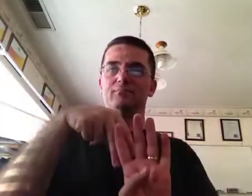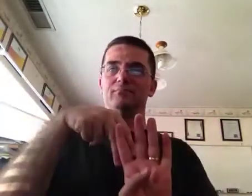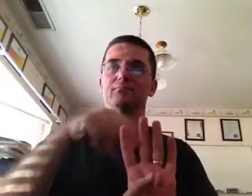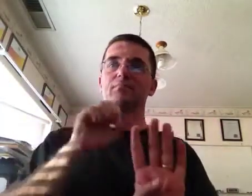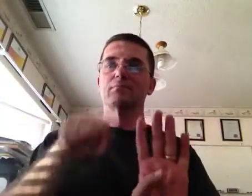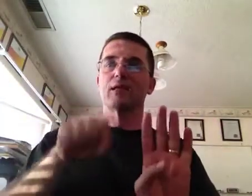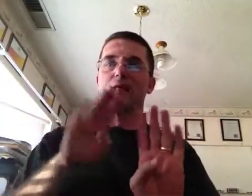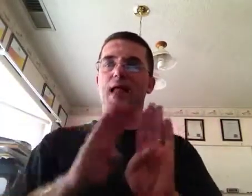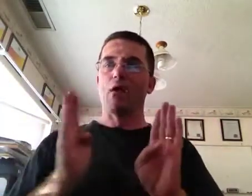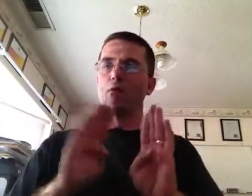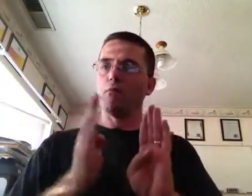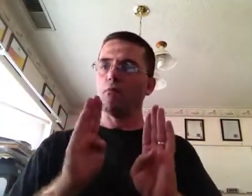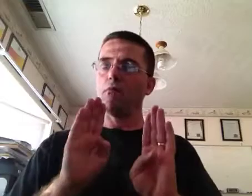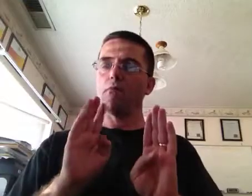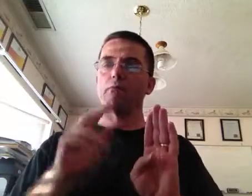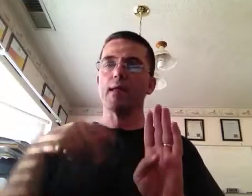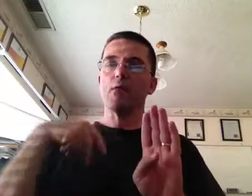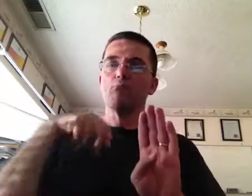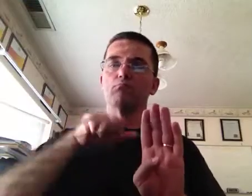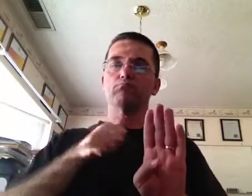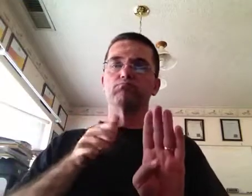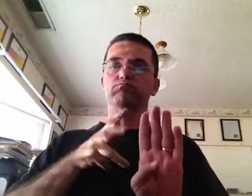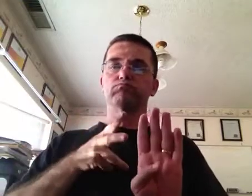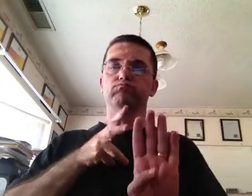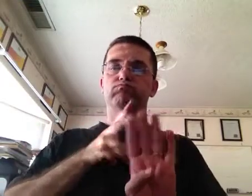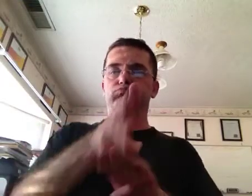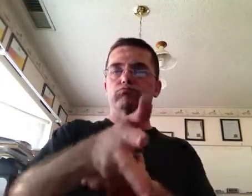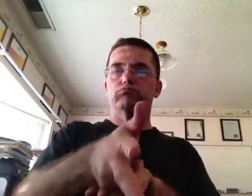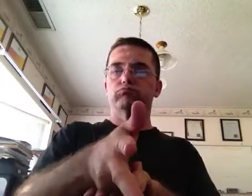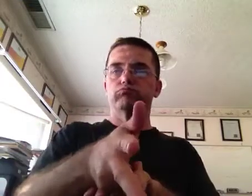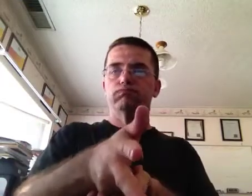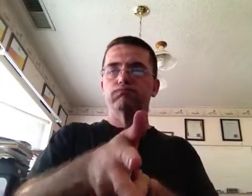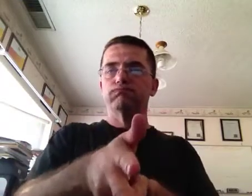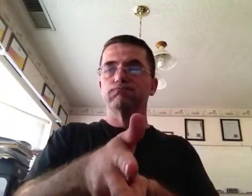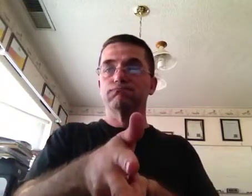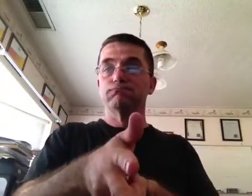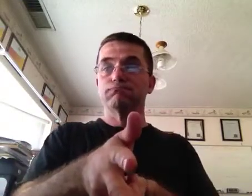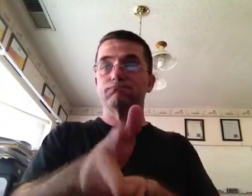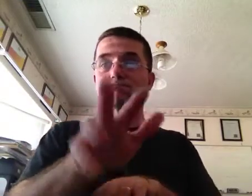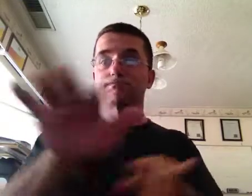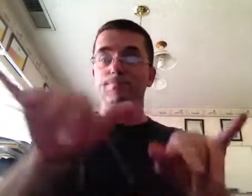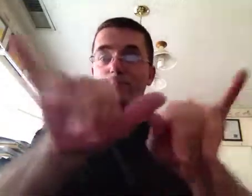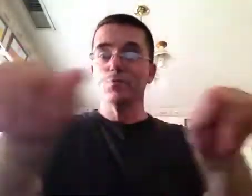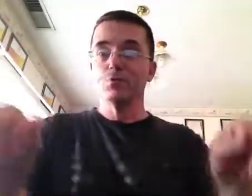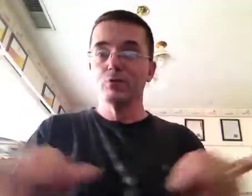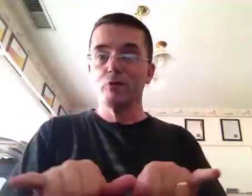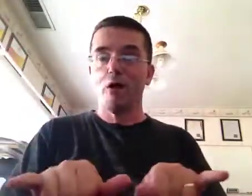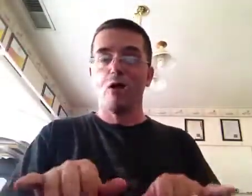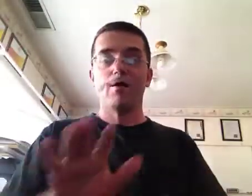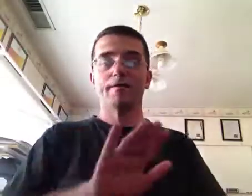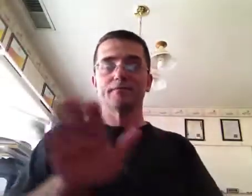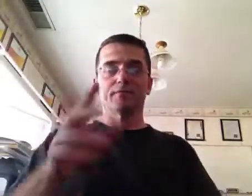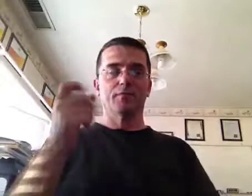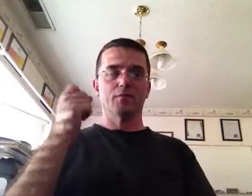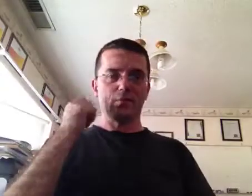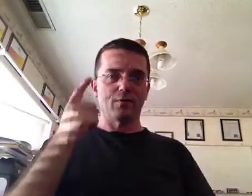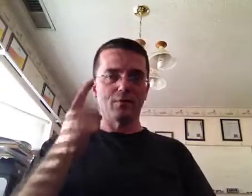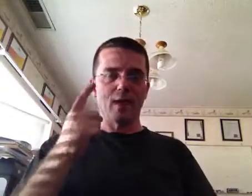open the gate. He drove over the fence with a Hummer into your yard. You see what I'm saying? That's why I'm being